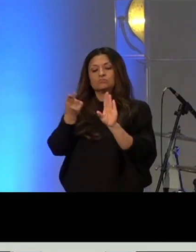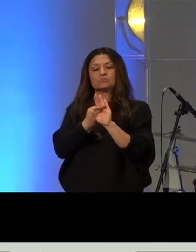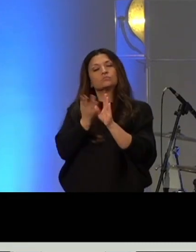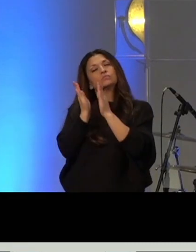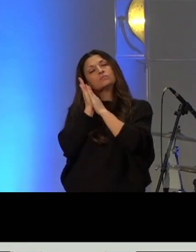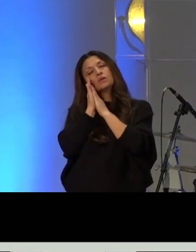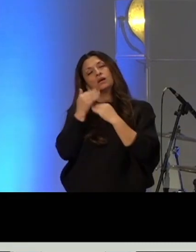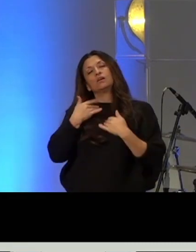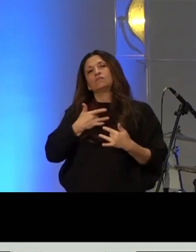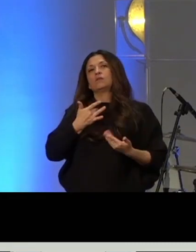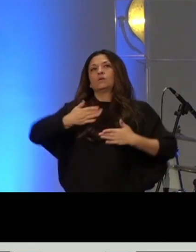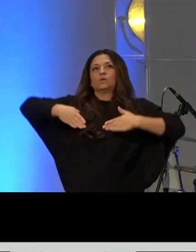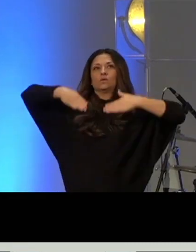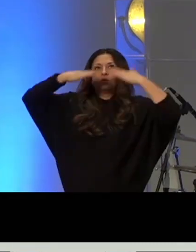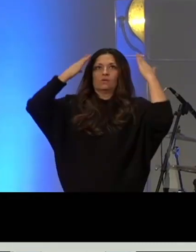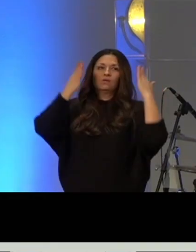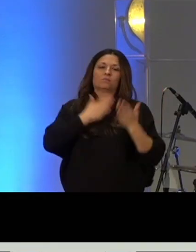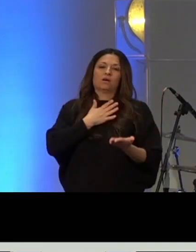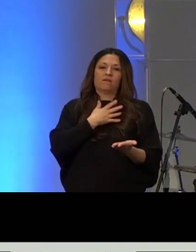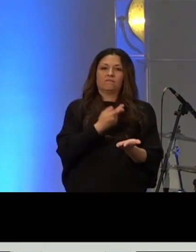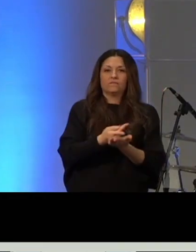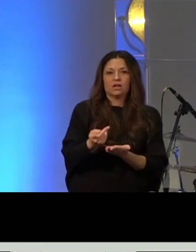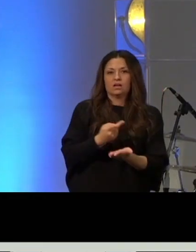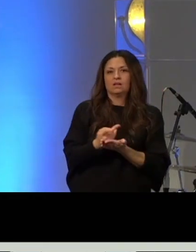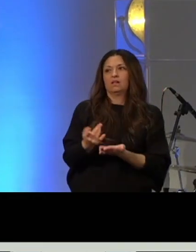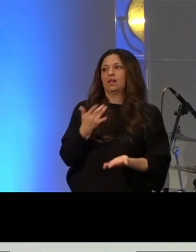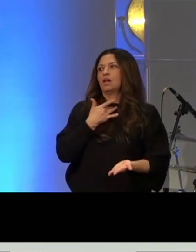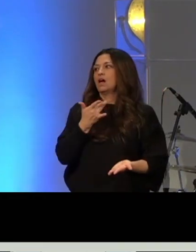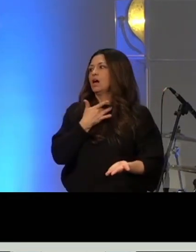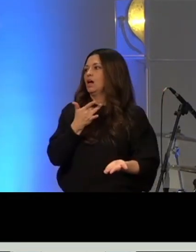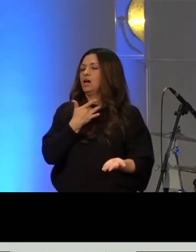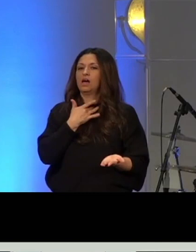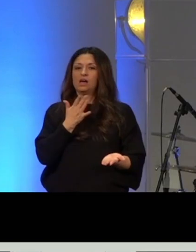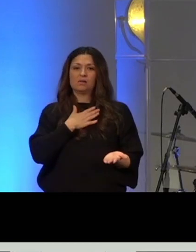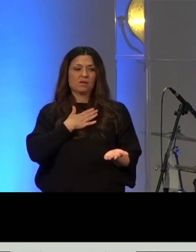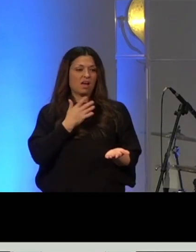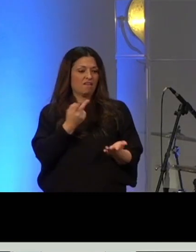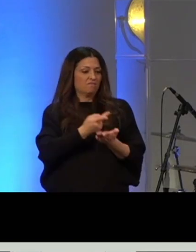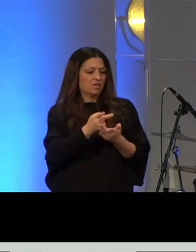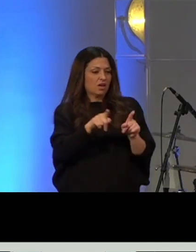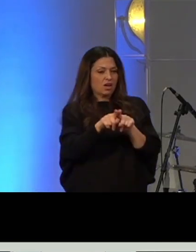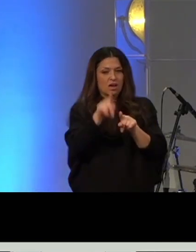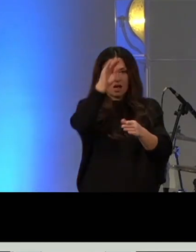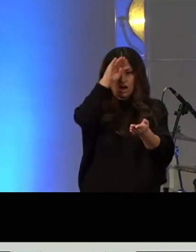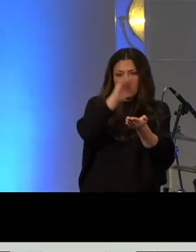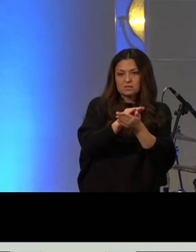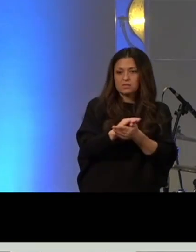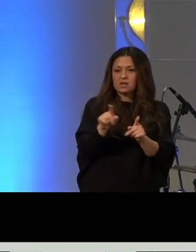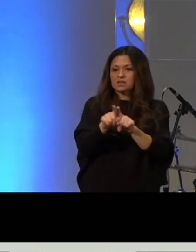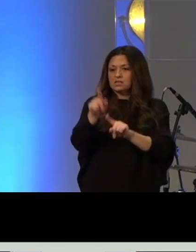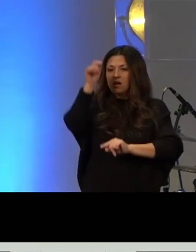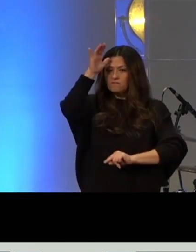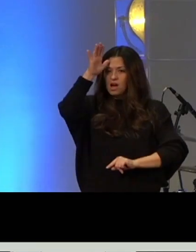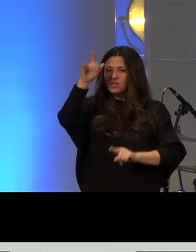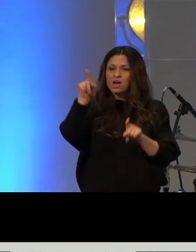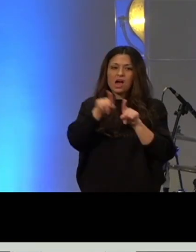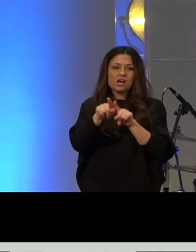my failures. Anybody else in here overwhelmed? My failures as a husband, as a father, as a